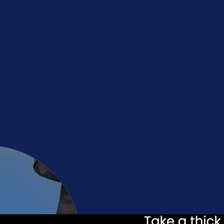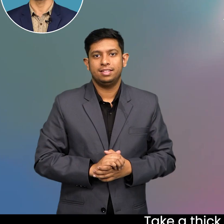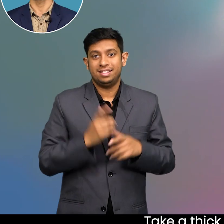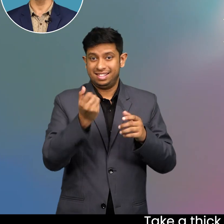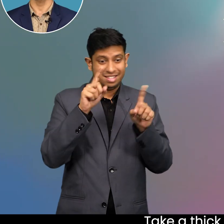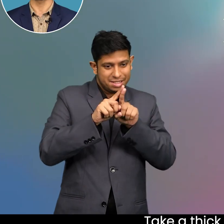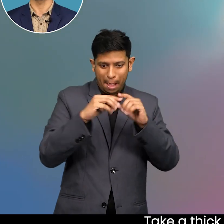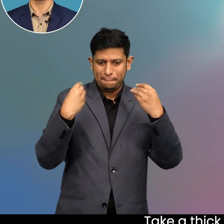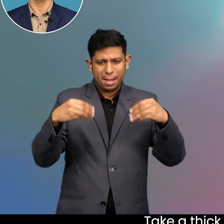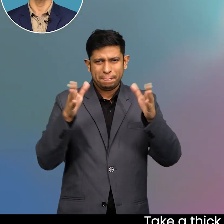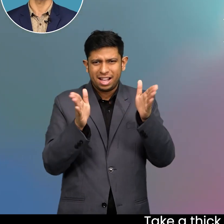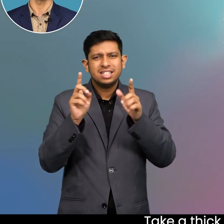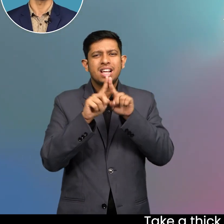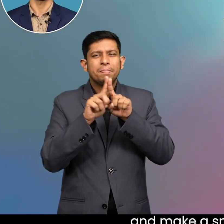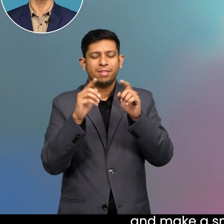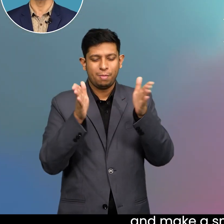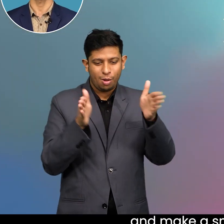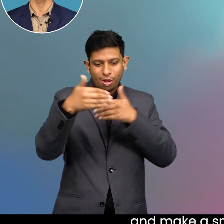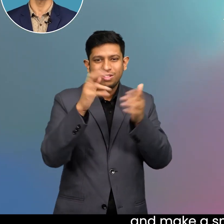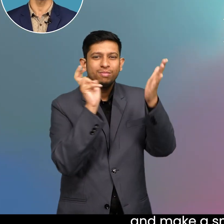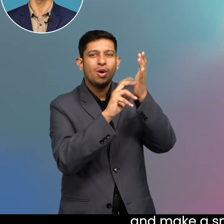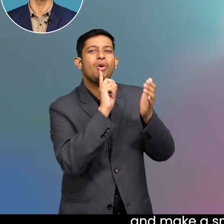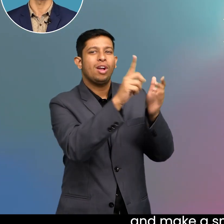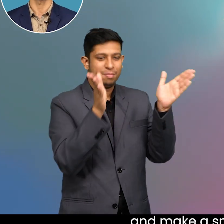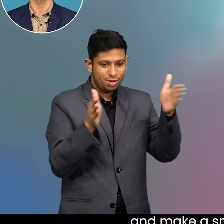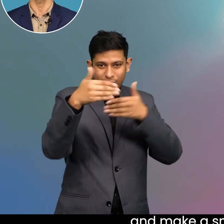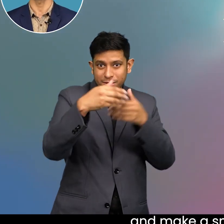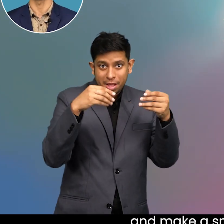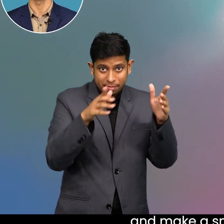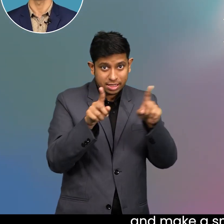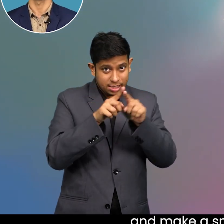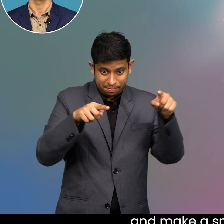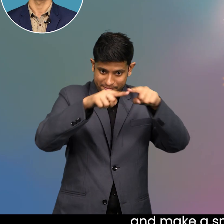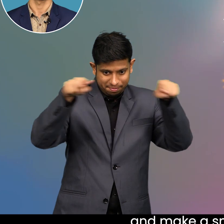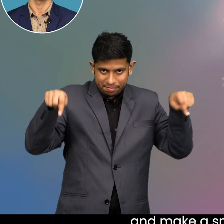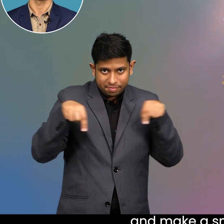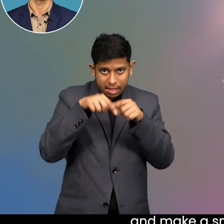Take a thick sheet of cardboard and make a small hole in its middle.